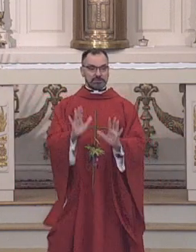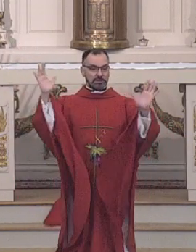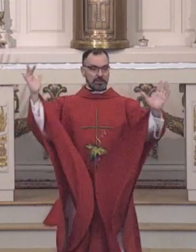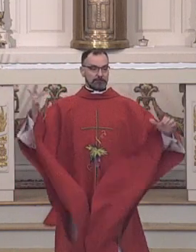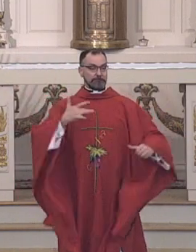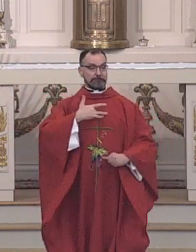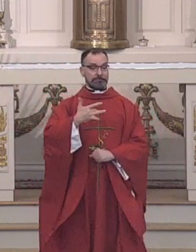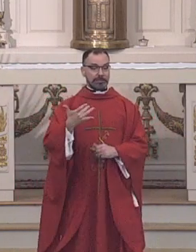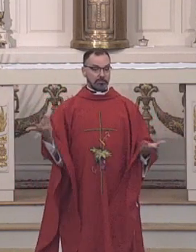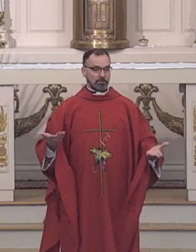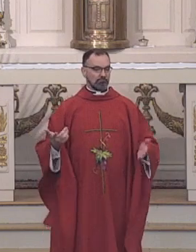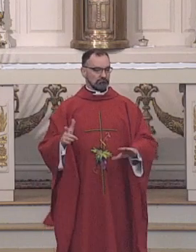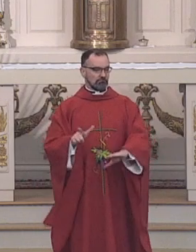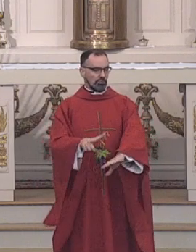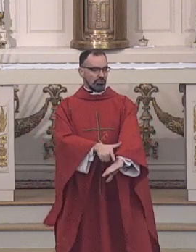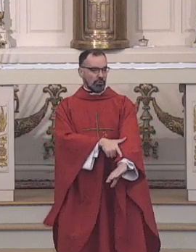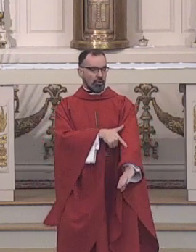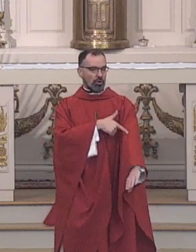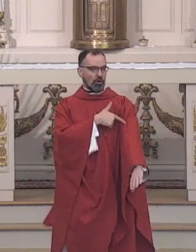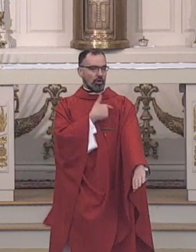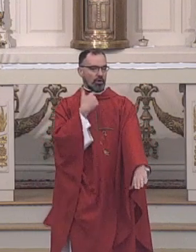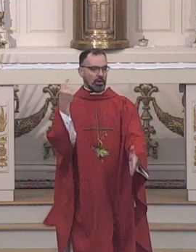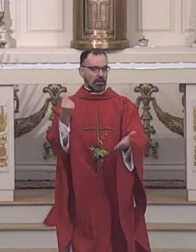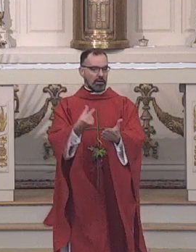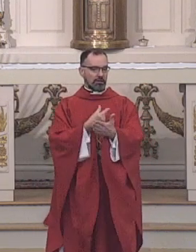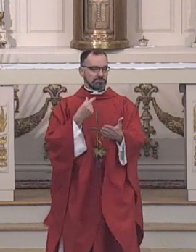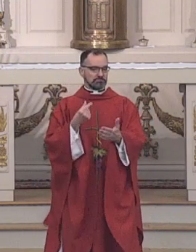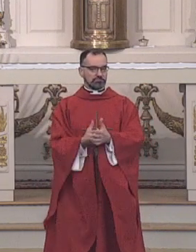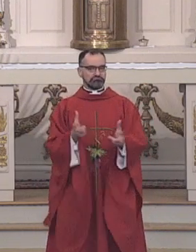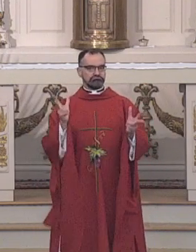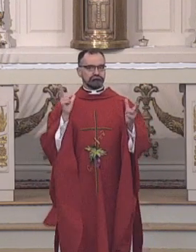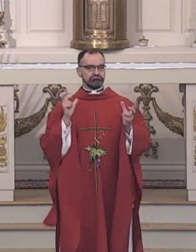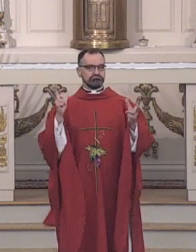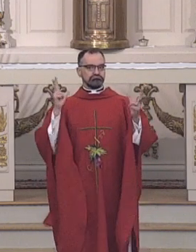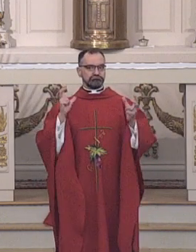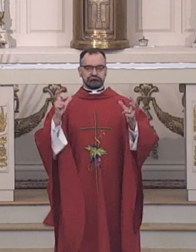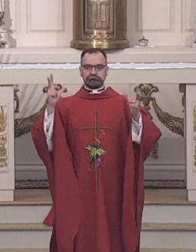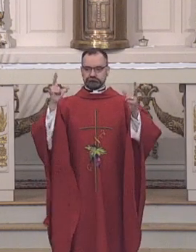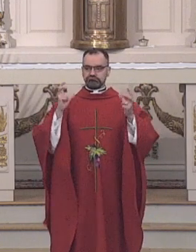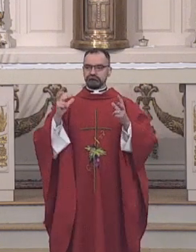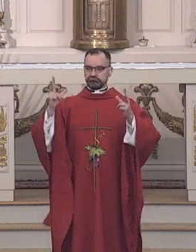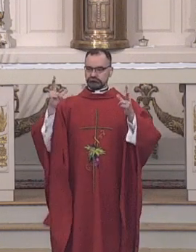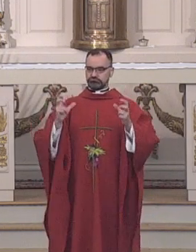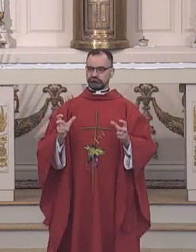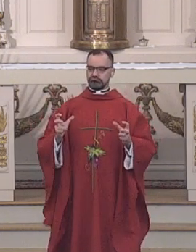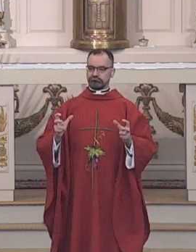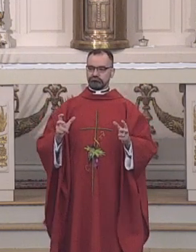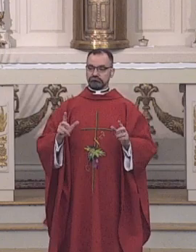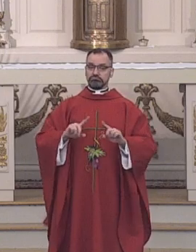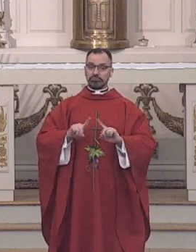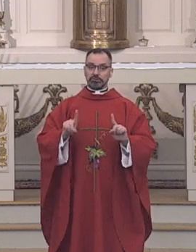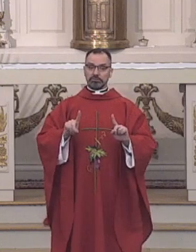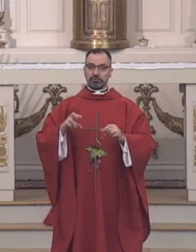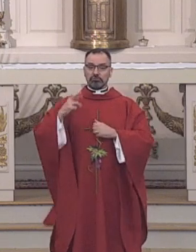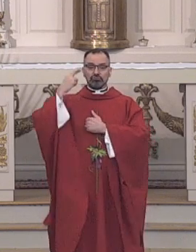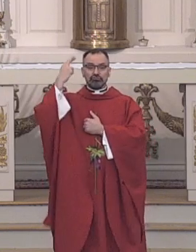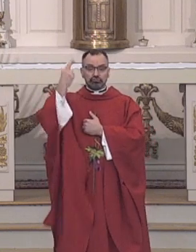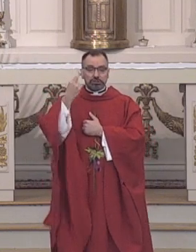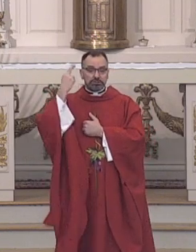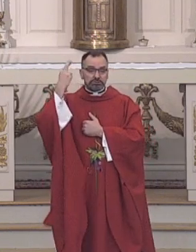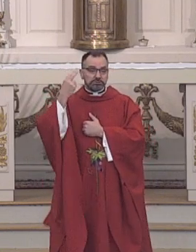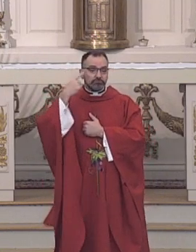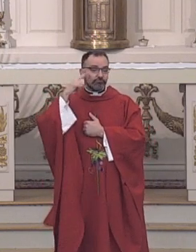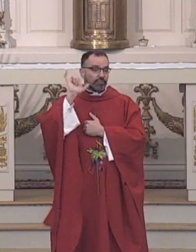Every year on Palm Sunday, we have a long gospel where we hear the Passion play.